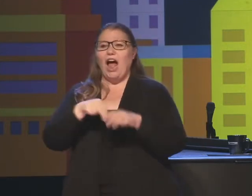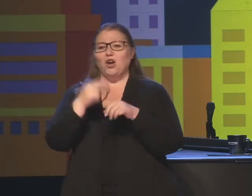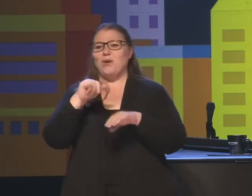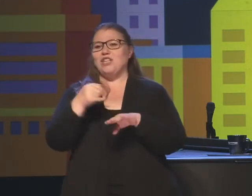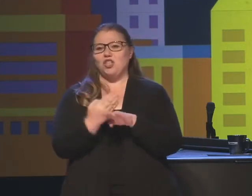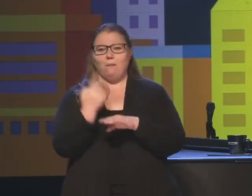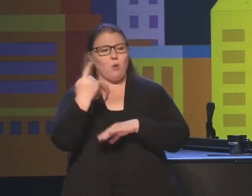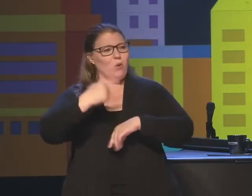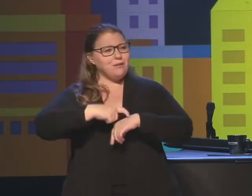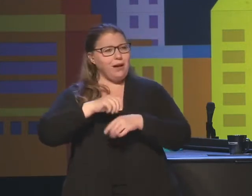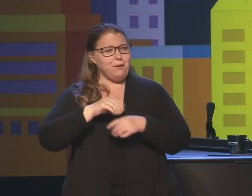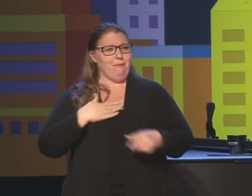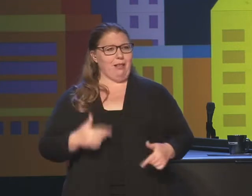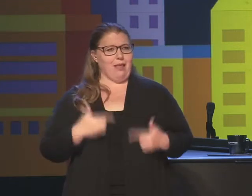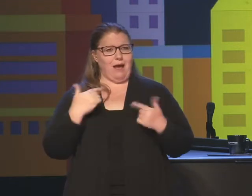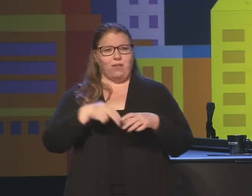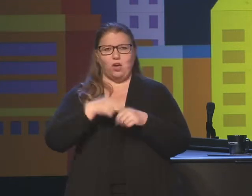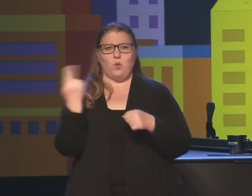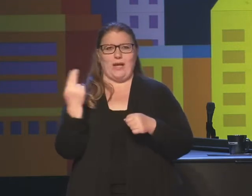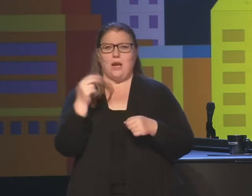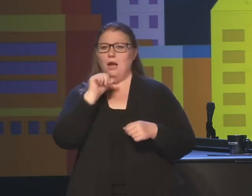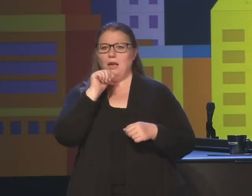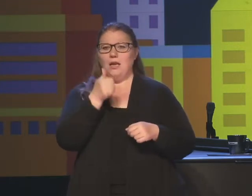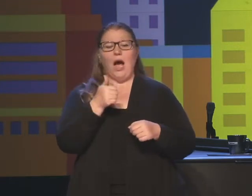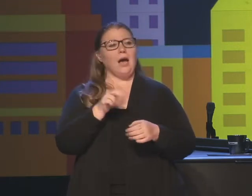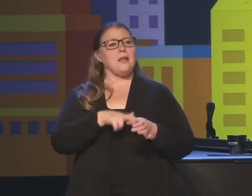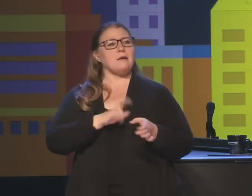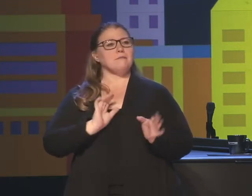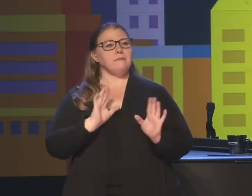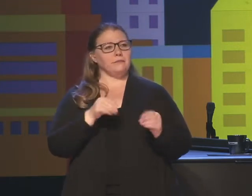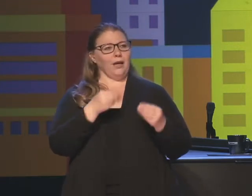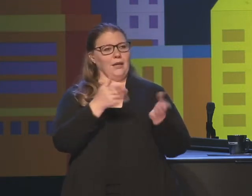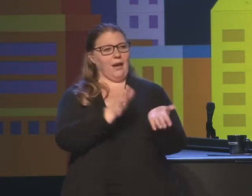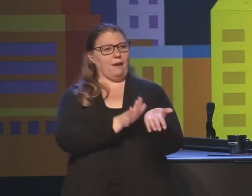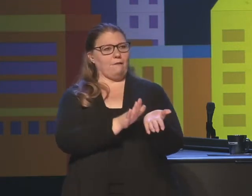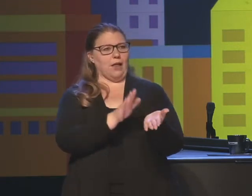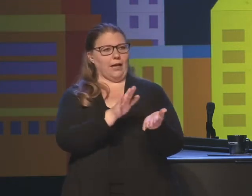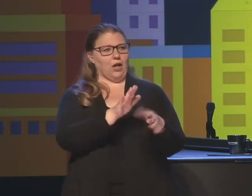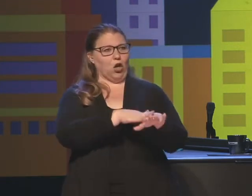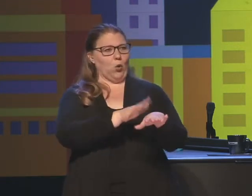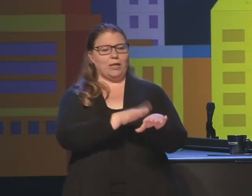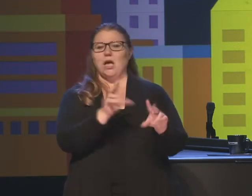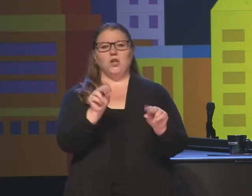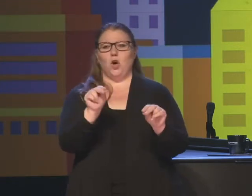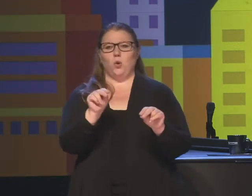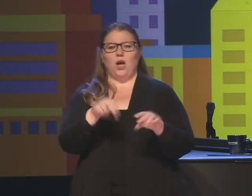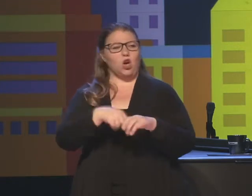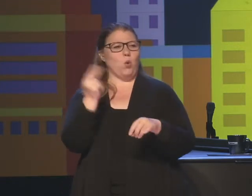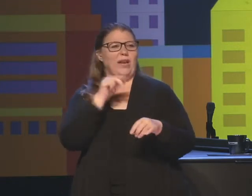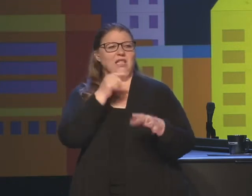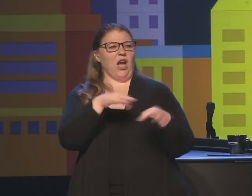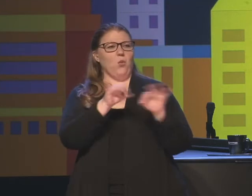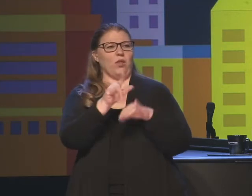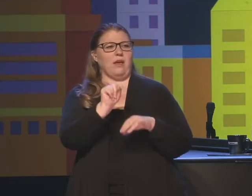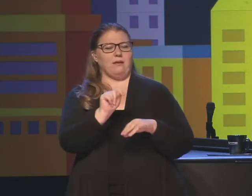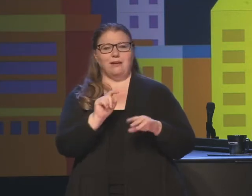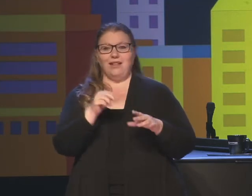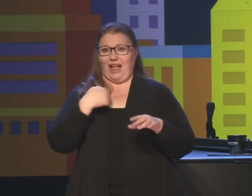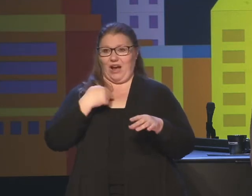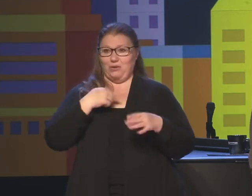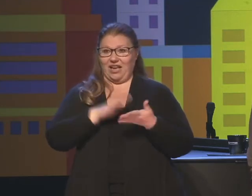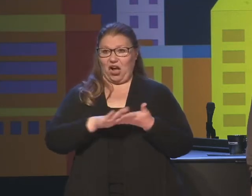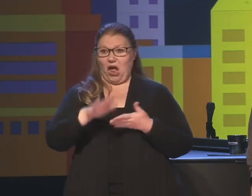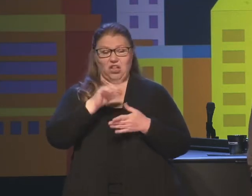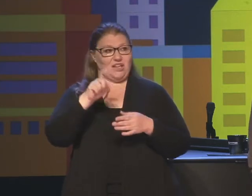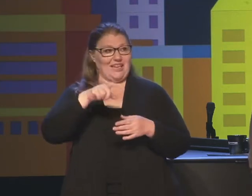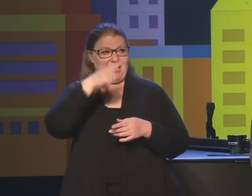my life. I quit it, like quit. Not like resigned and you give them your notice, like quit. Like it's not worth it. I was in college, and I needed a